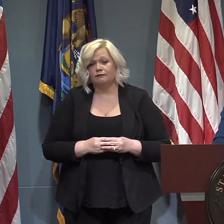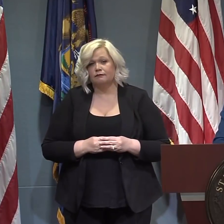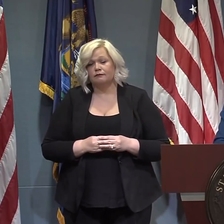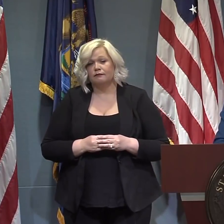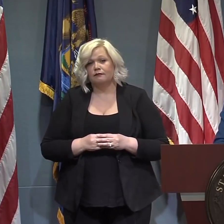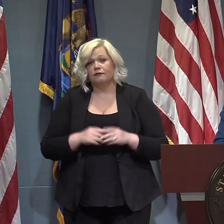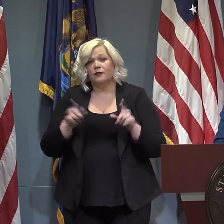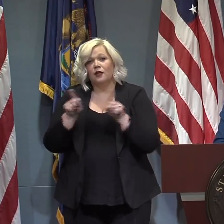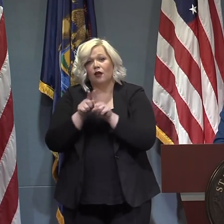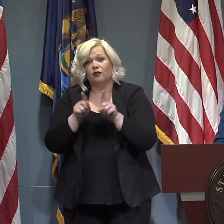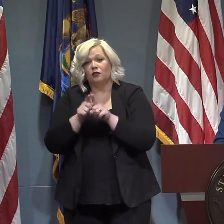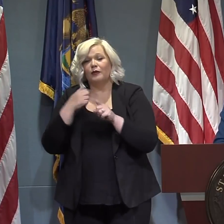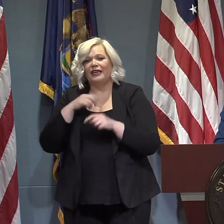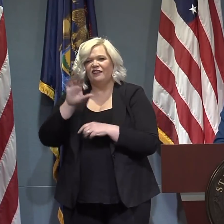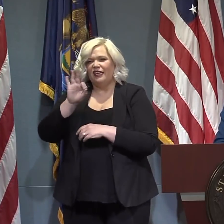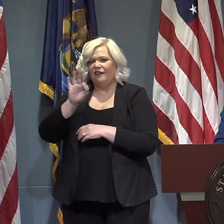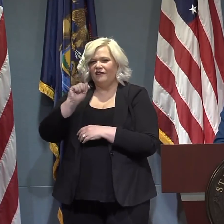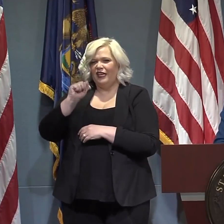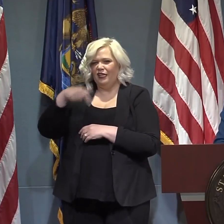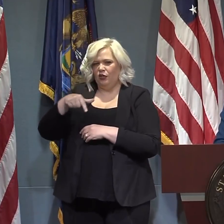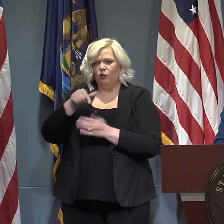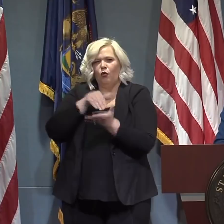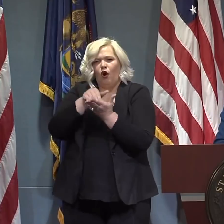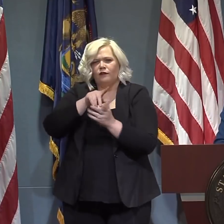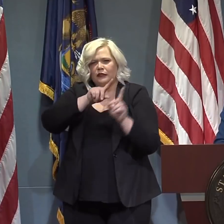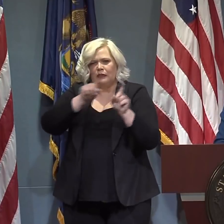asked questions document that people can find at